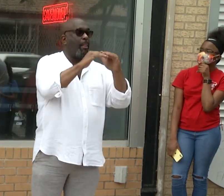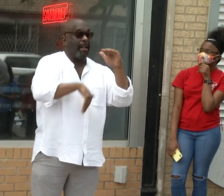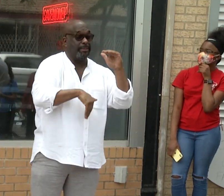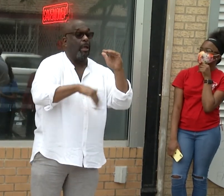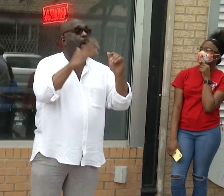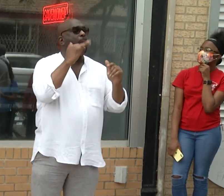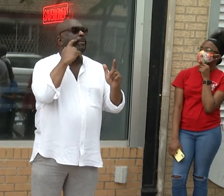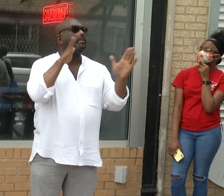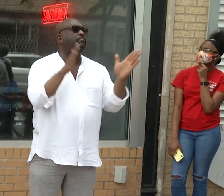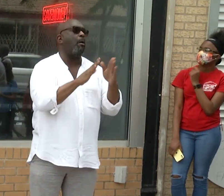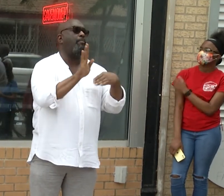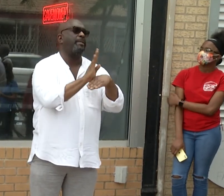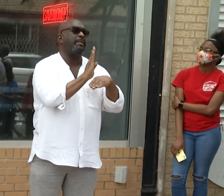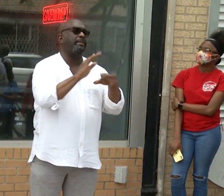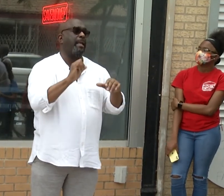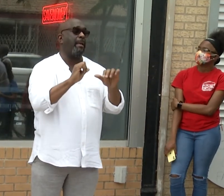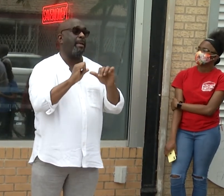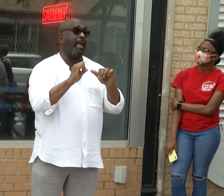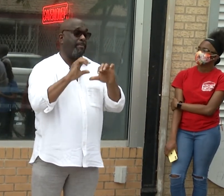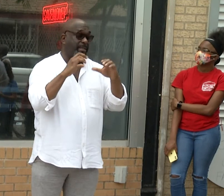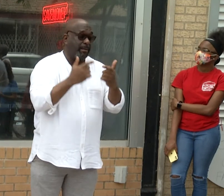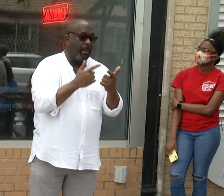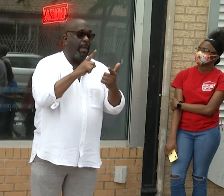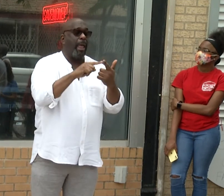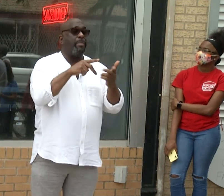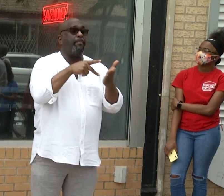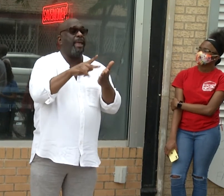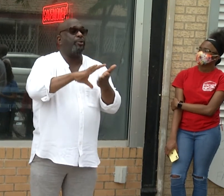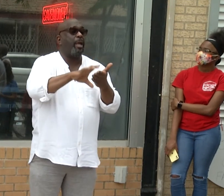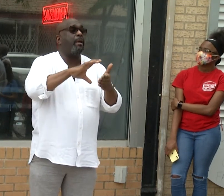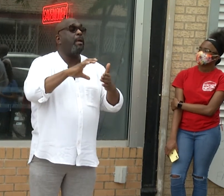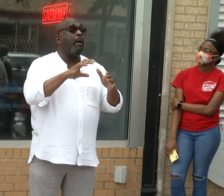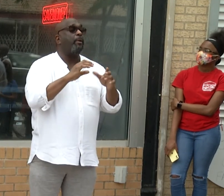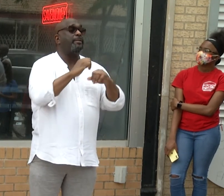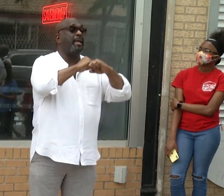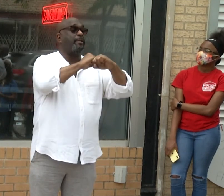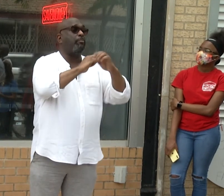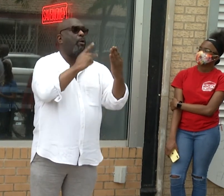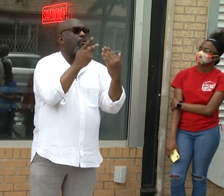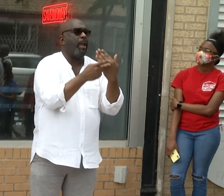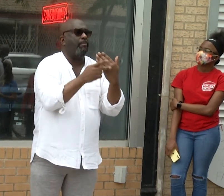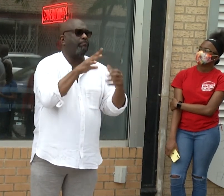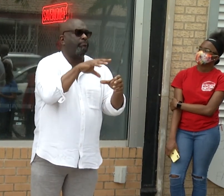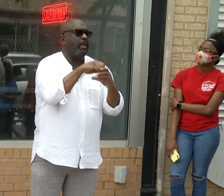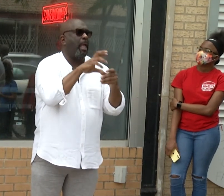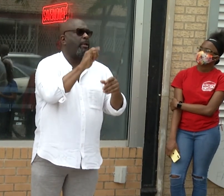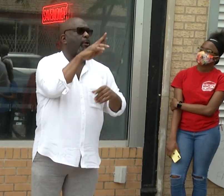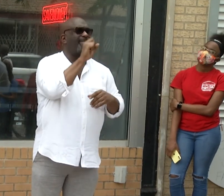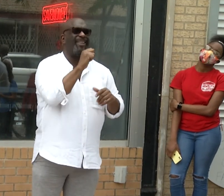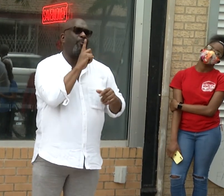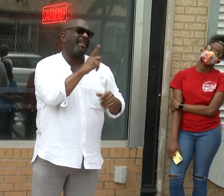Administration and the Paycheck Protection Program that was part of the CARES Act